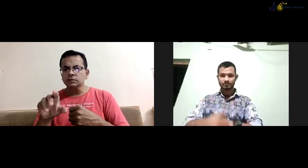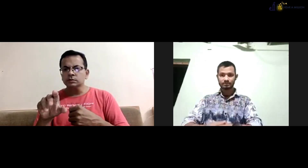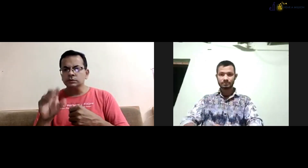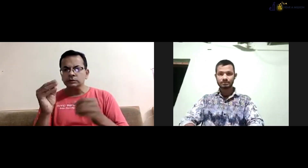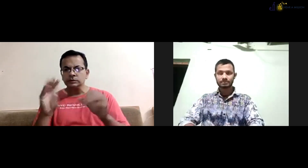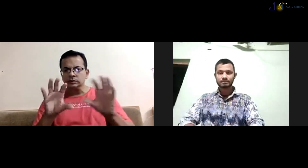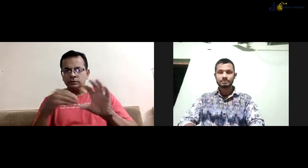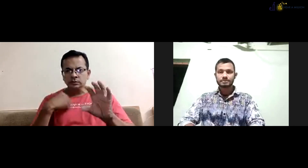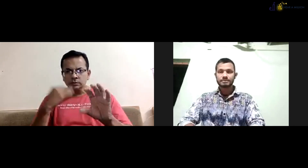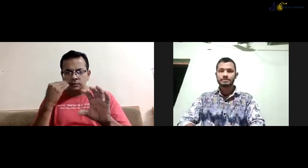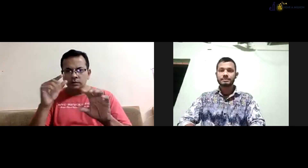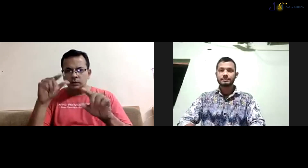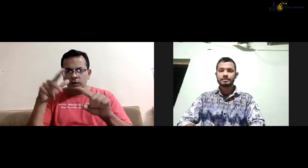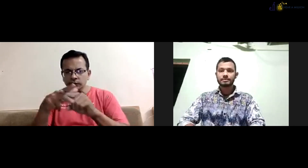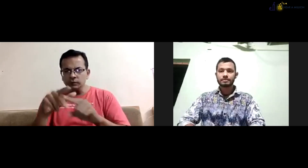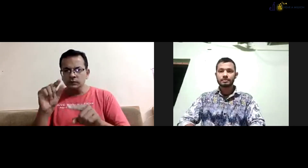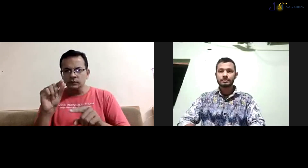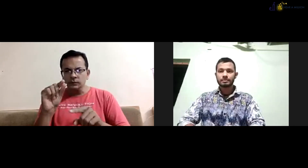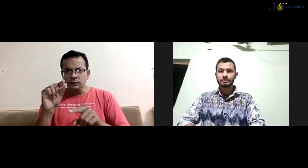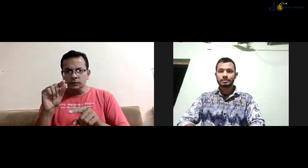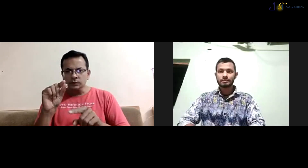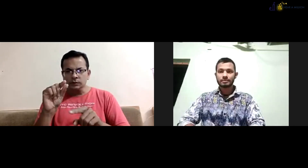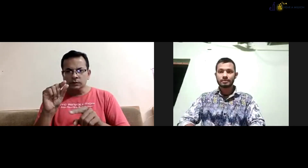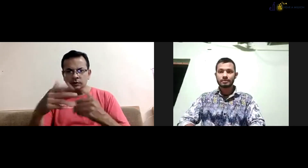Tushar? Yes, Tushar here.